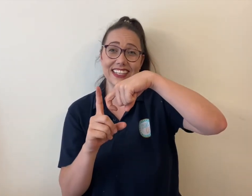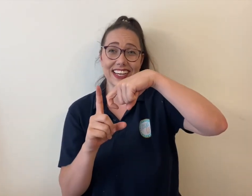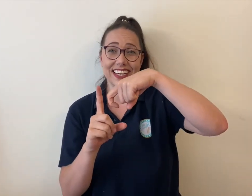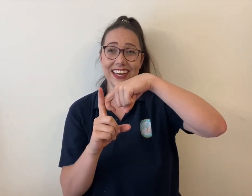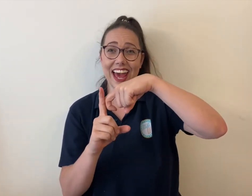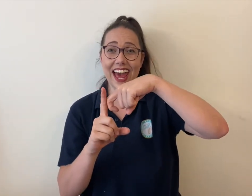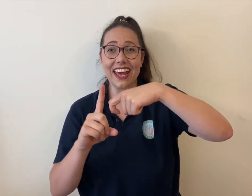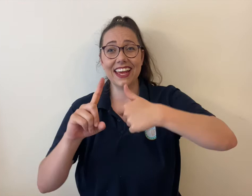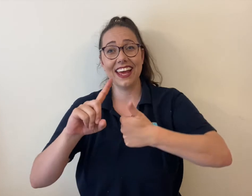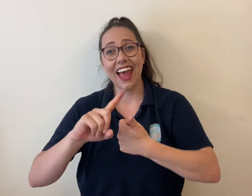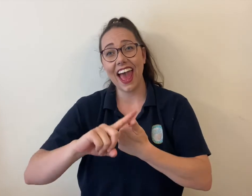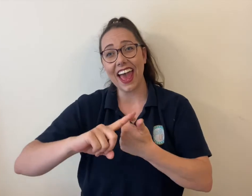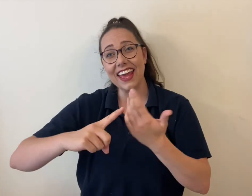Katy, K-A-T-Y.